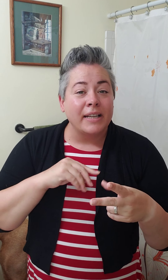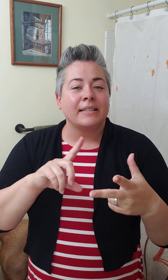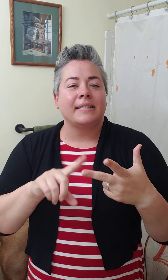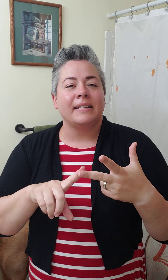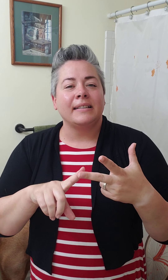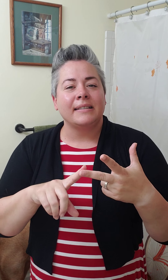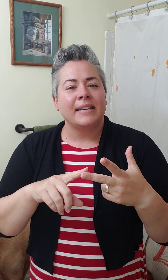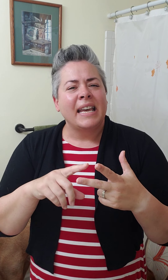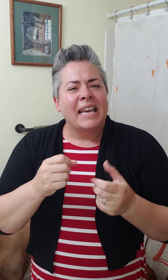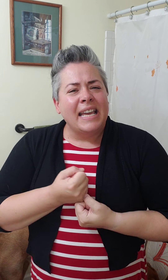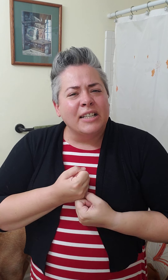experiences,